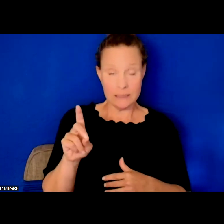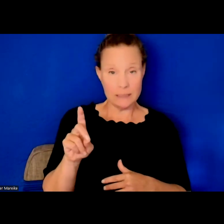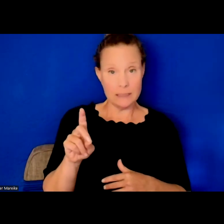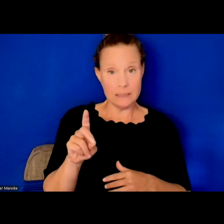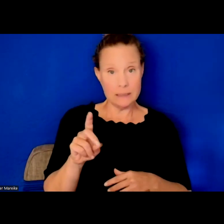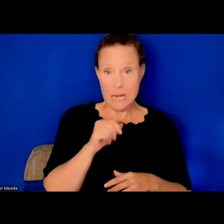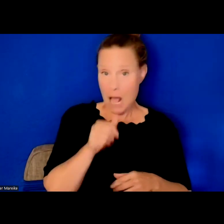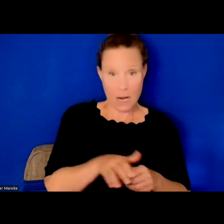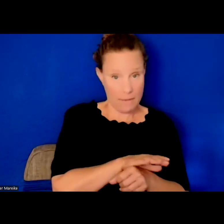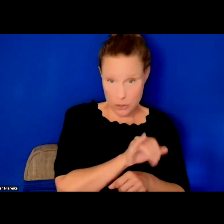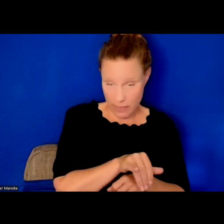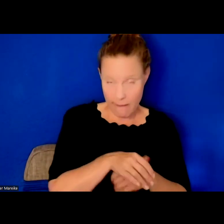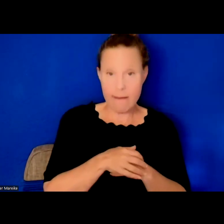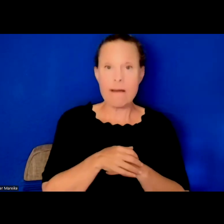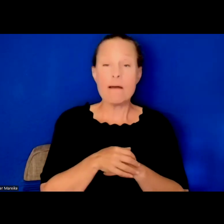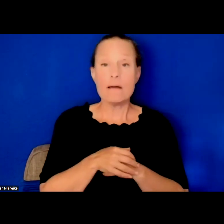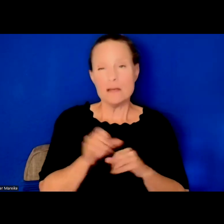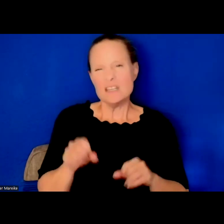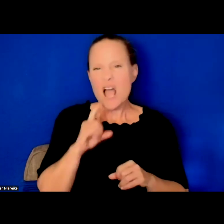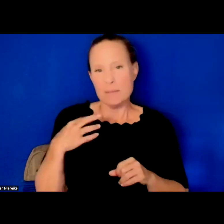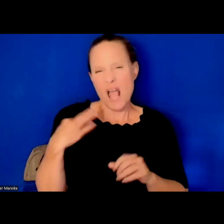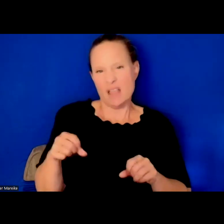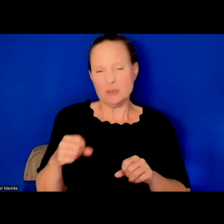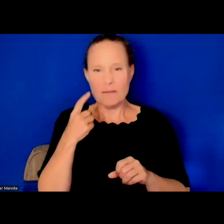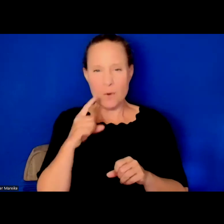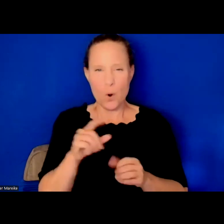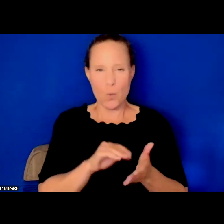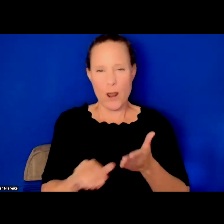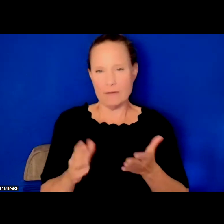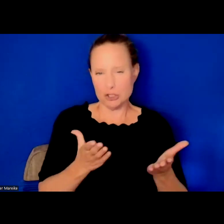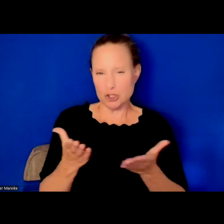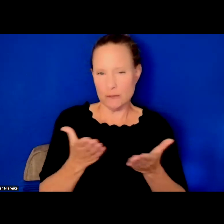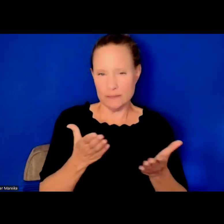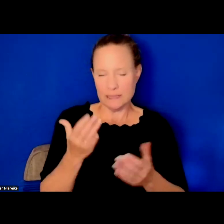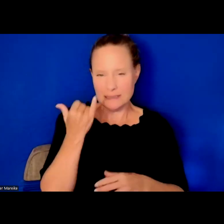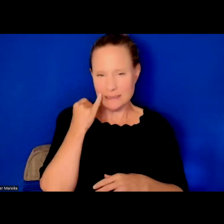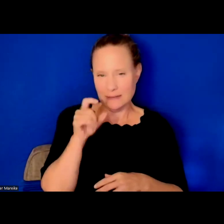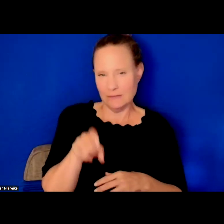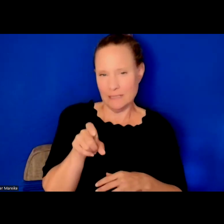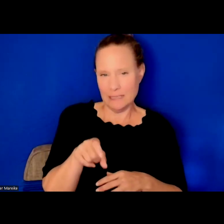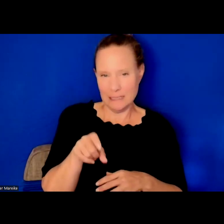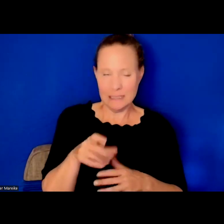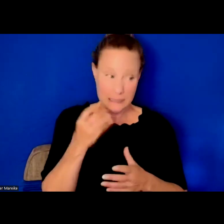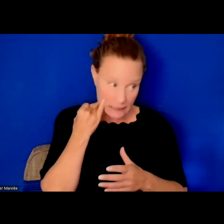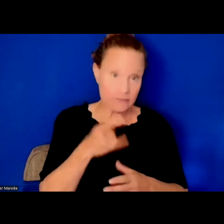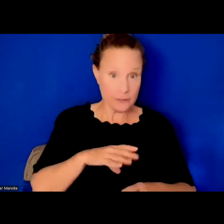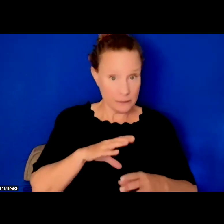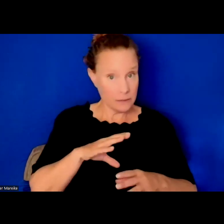OPWDD covers, they could be eligible for the waiver services if they meet the criteria.